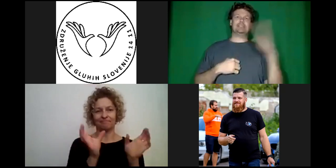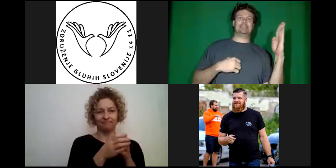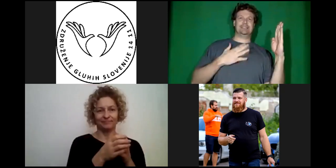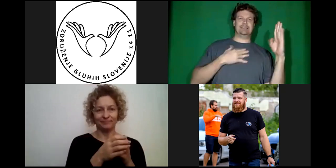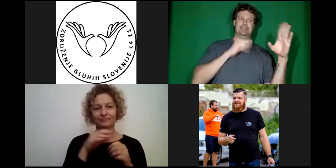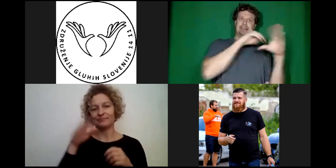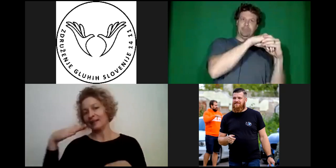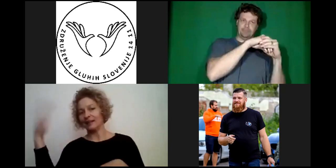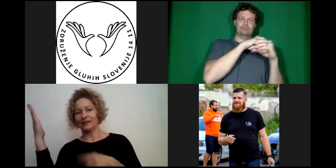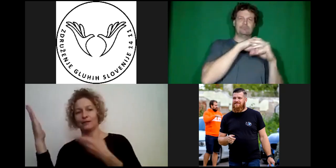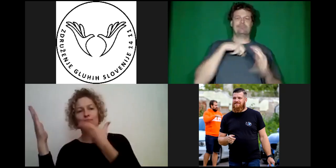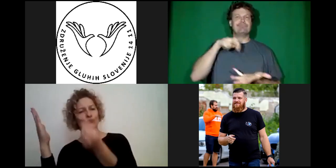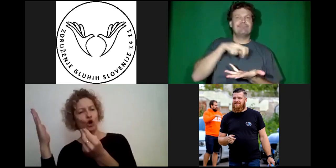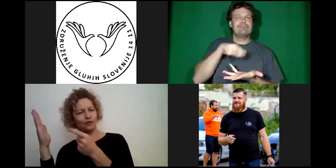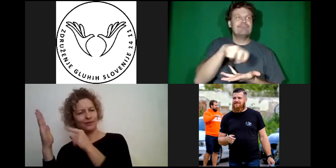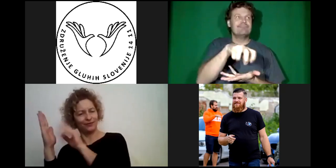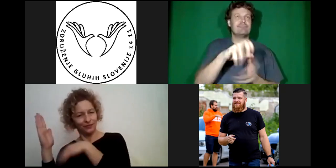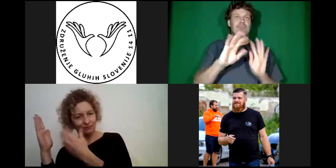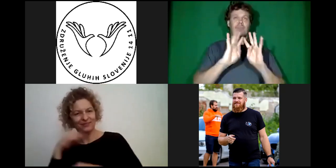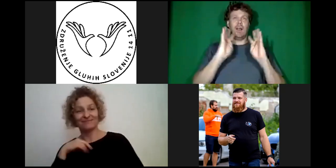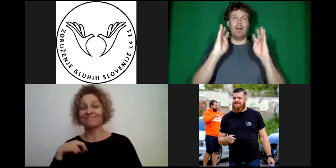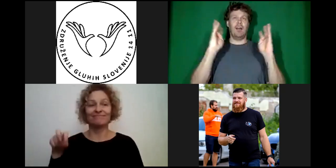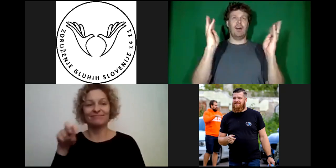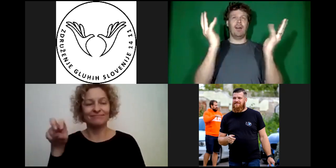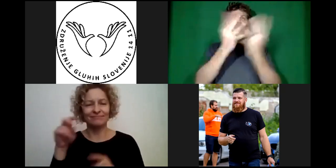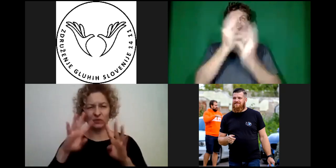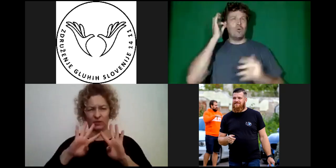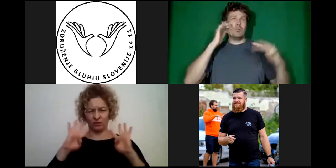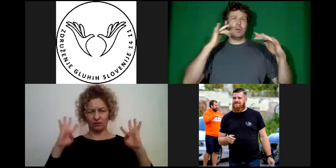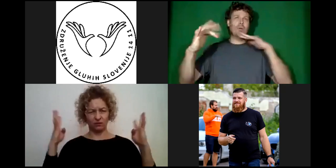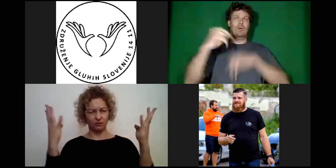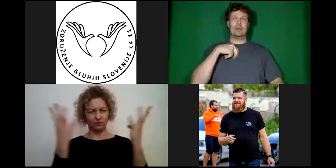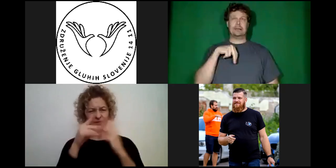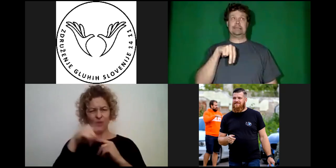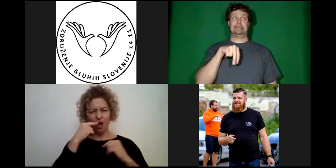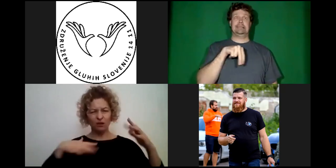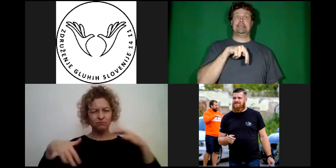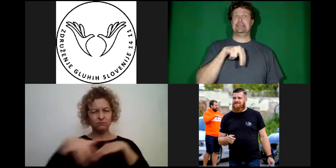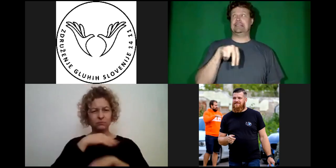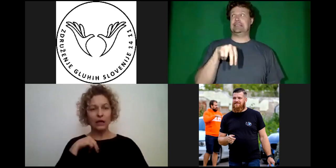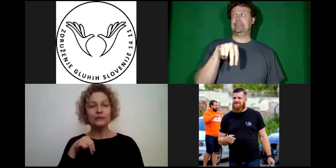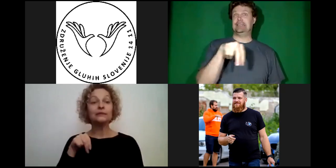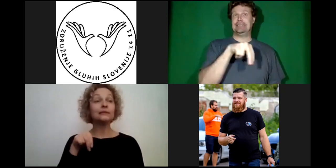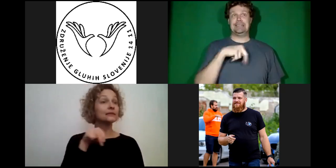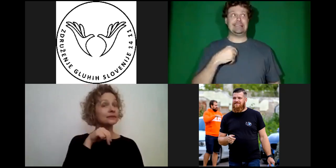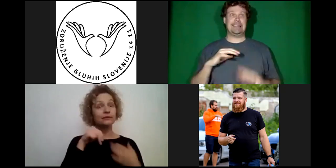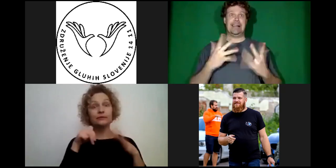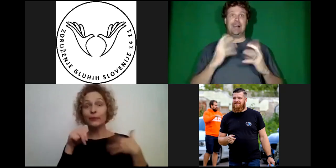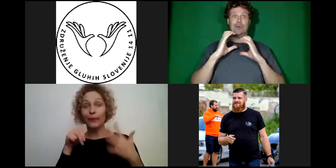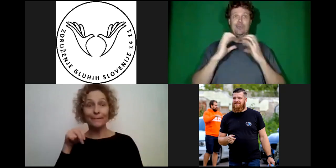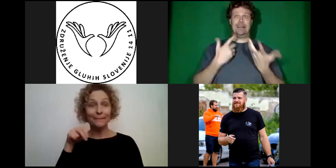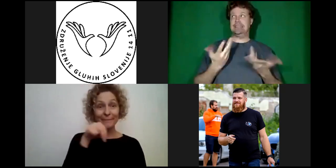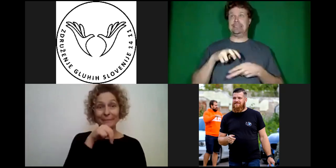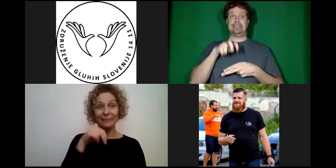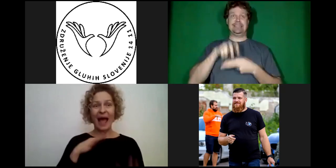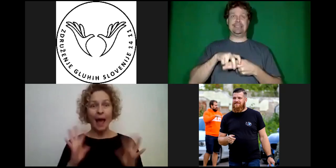17 years old. I was in the West Slovenian All-Star team. All the rest of the people and the